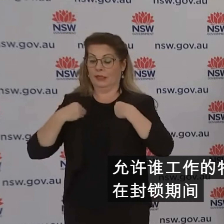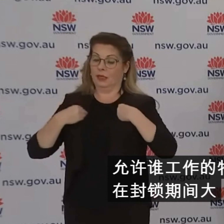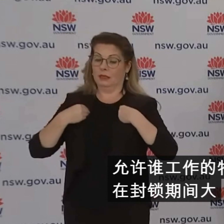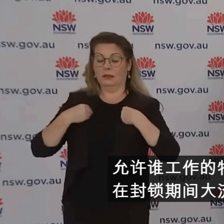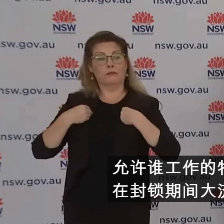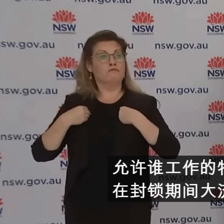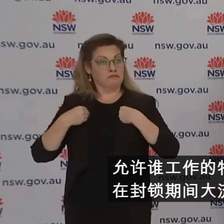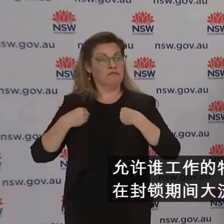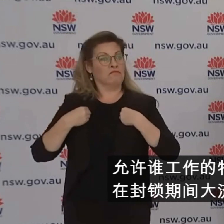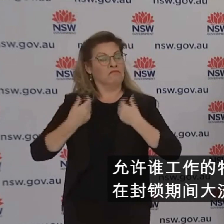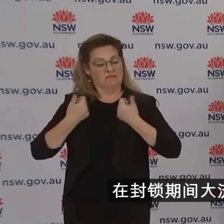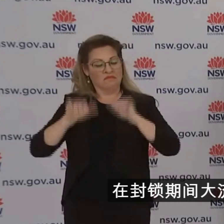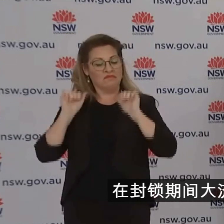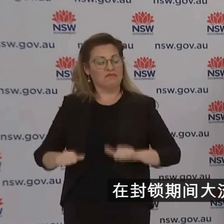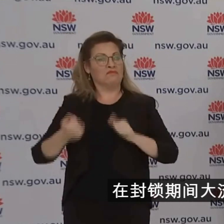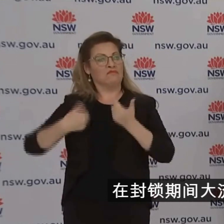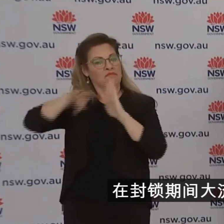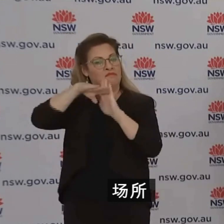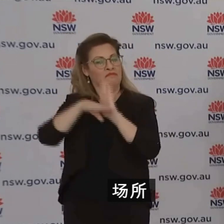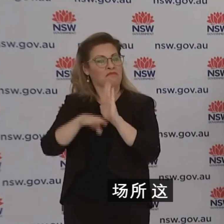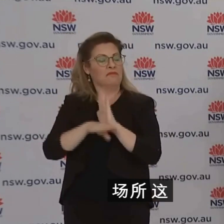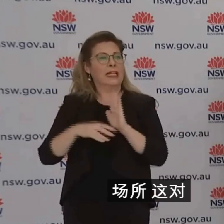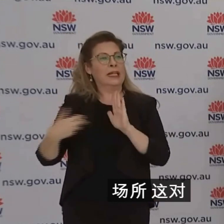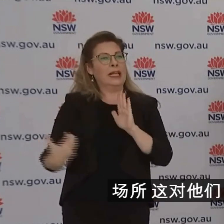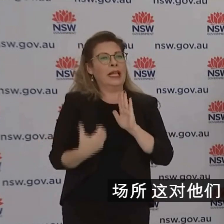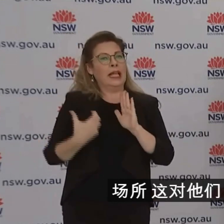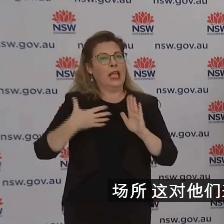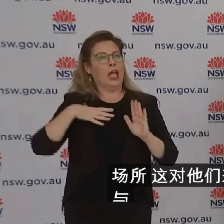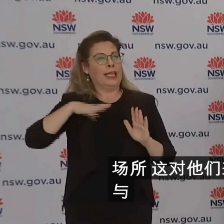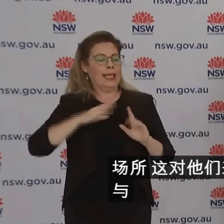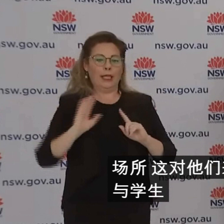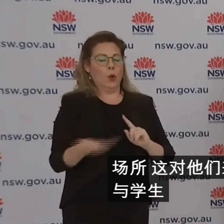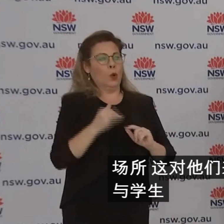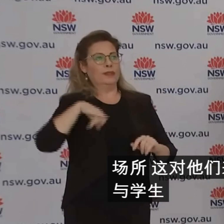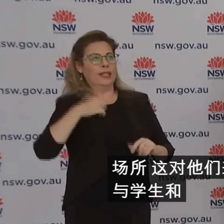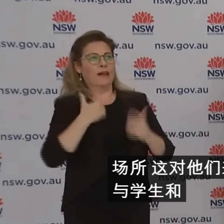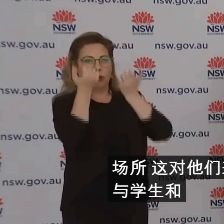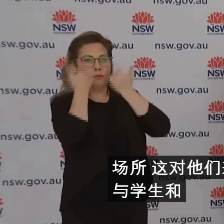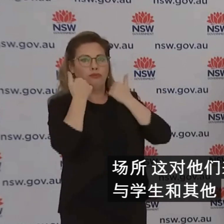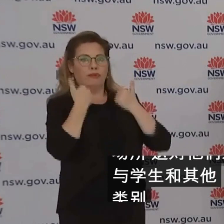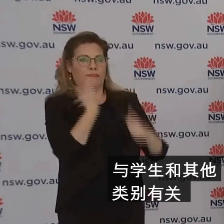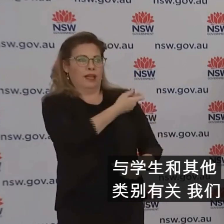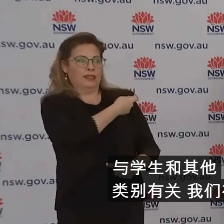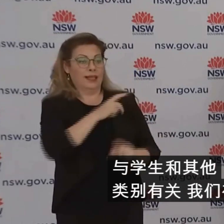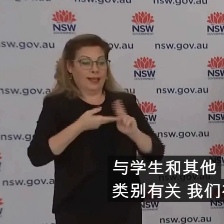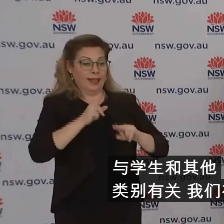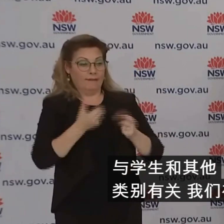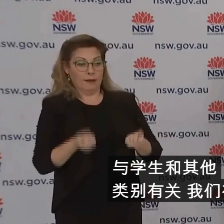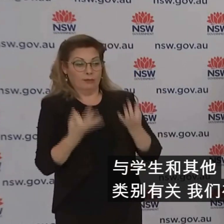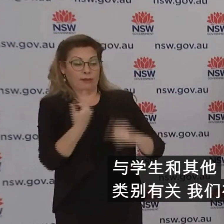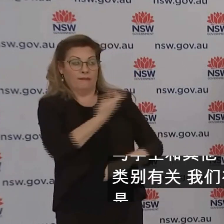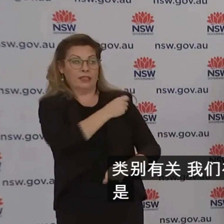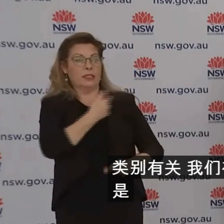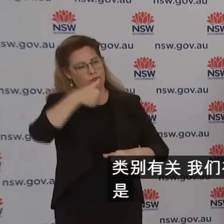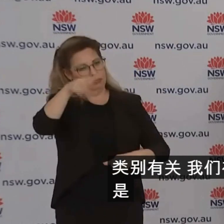workplace under a pandemic, during a lockdown, well, that's a matter for them. In relation to students and other categories, what we're